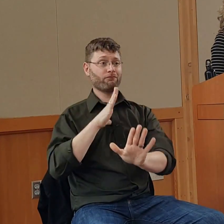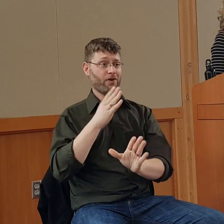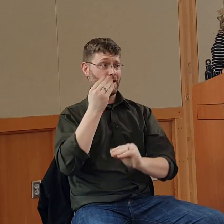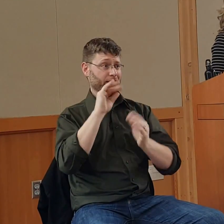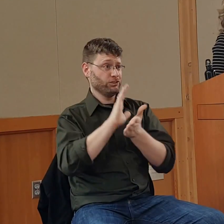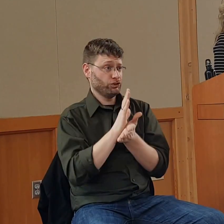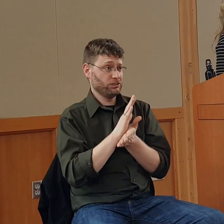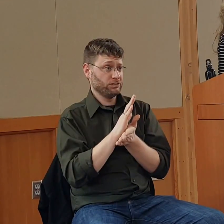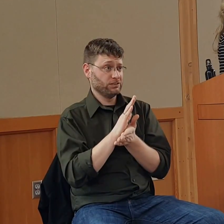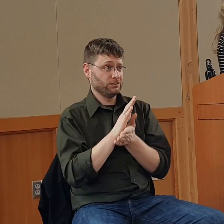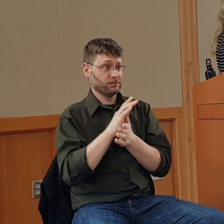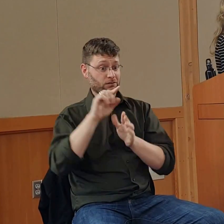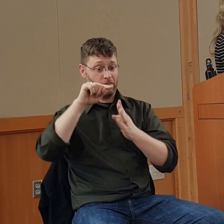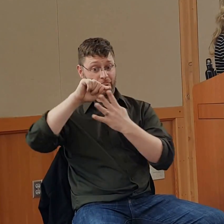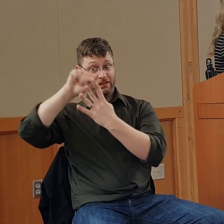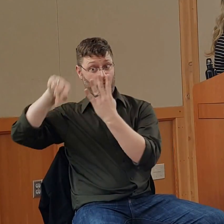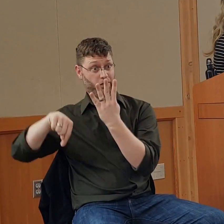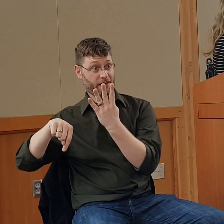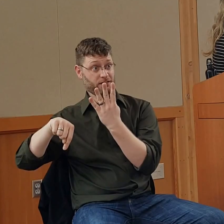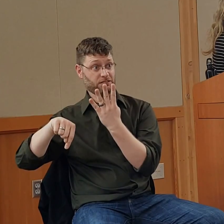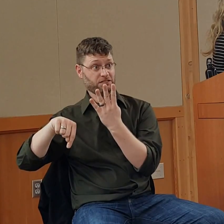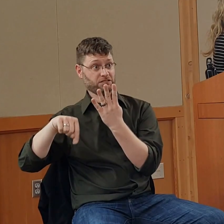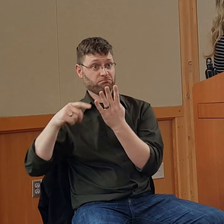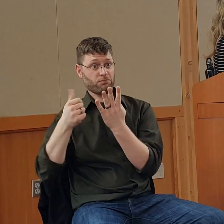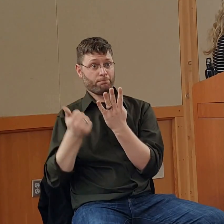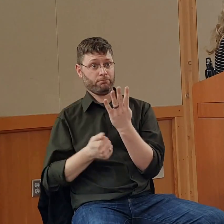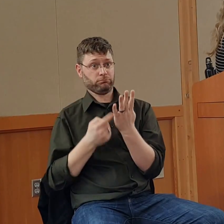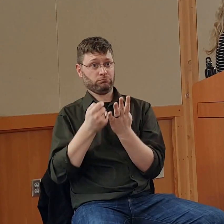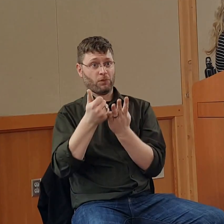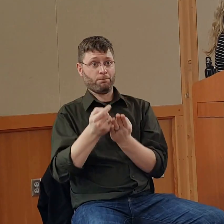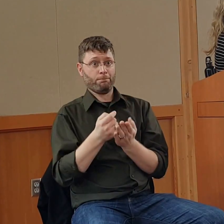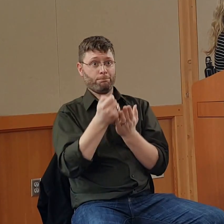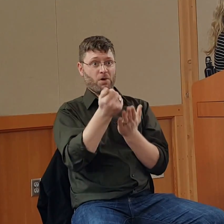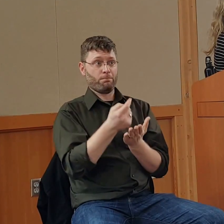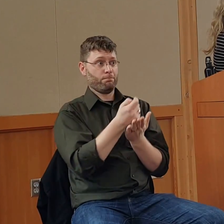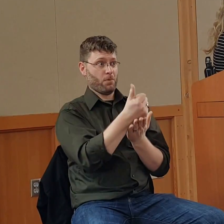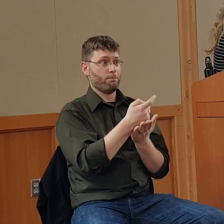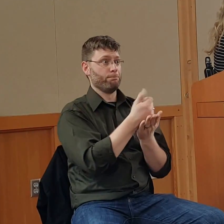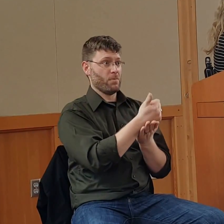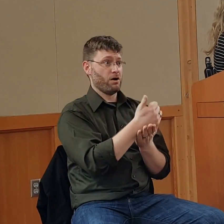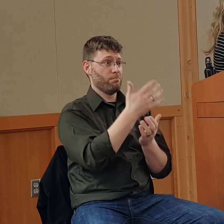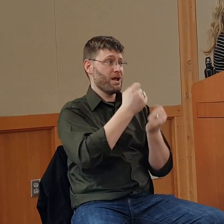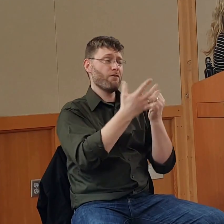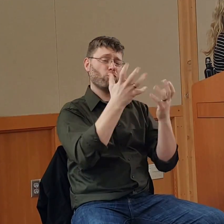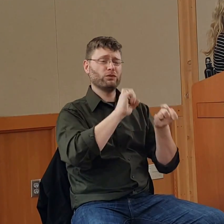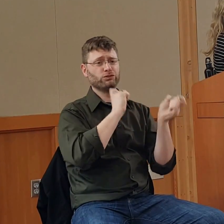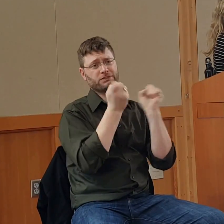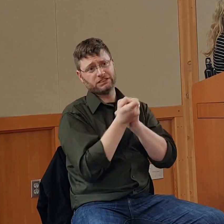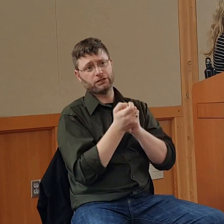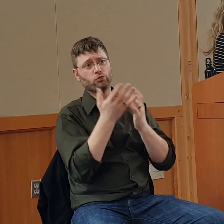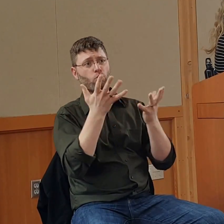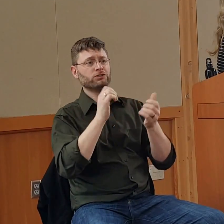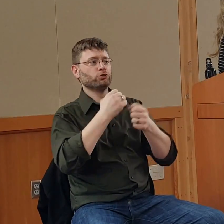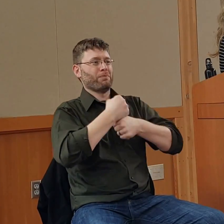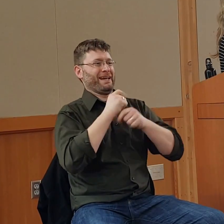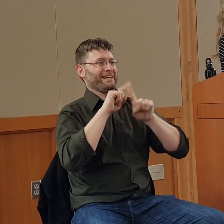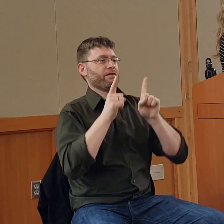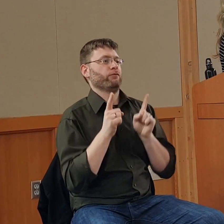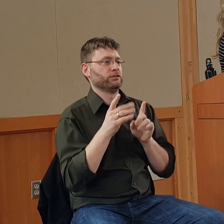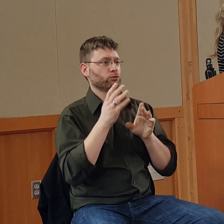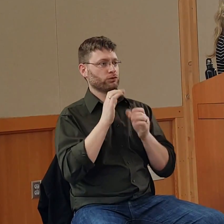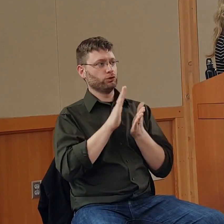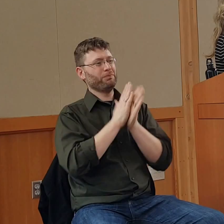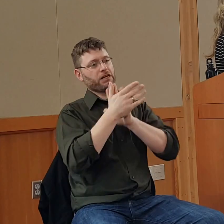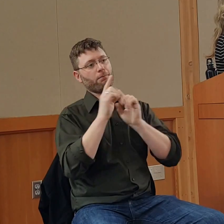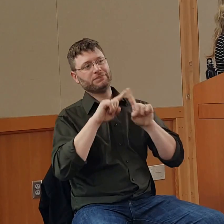self-defeatist. And that's what we do all the time. And yet everybody says they want to do something different. Everybody says they want to make a difference. Everybody says they